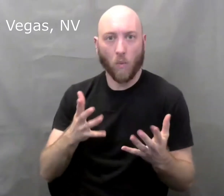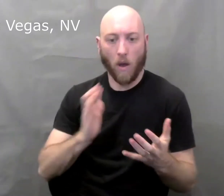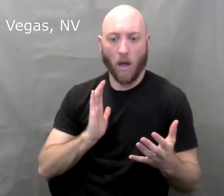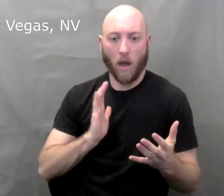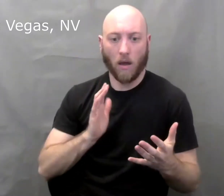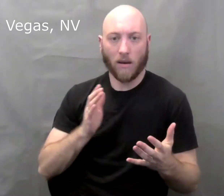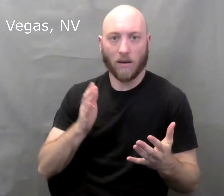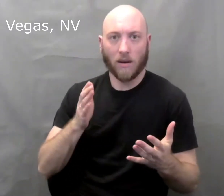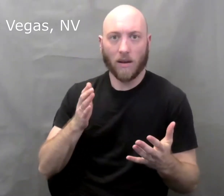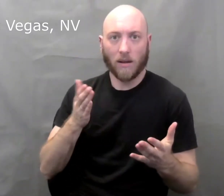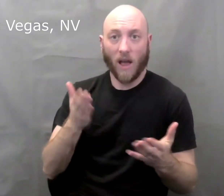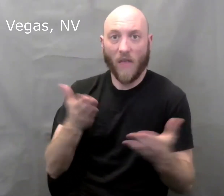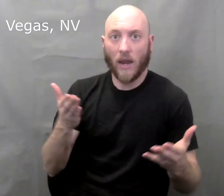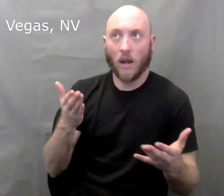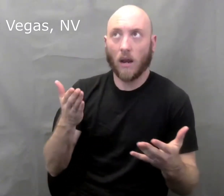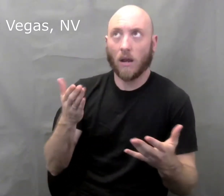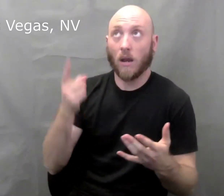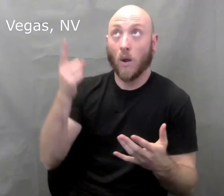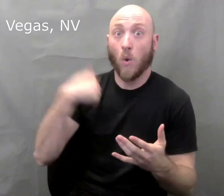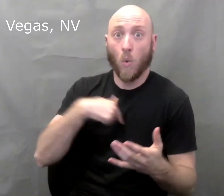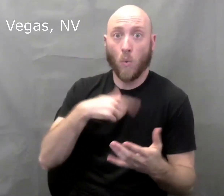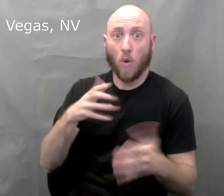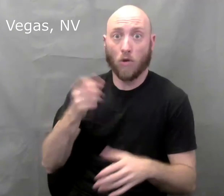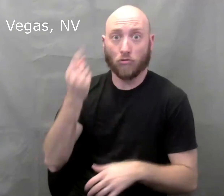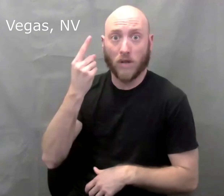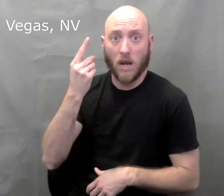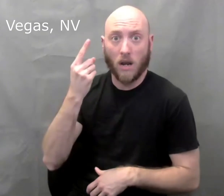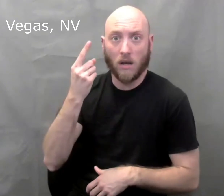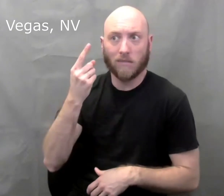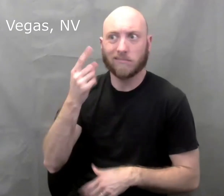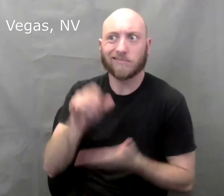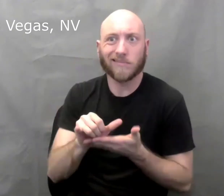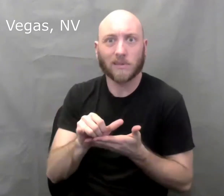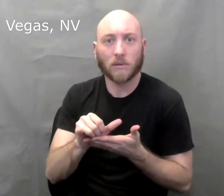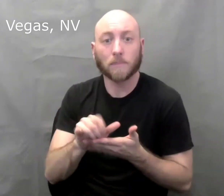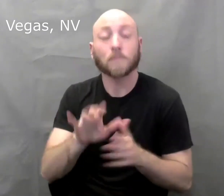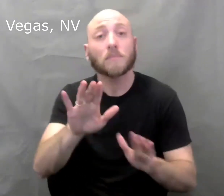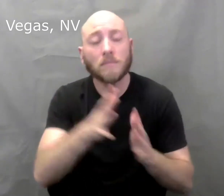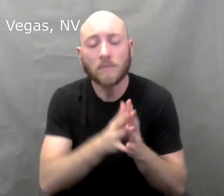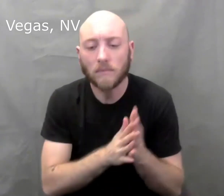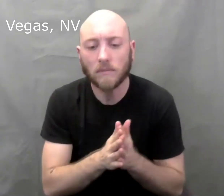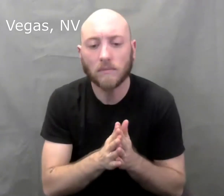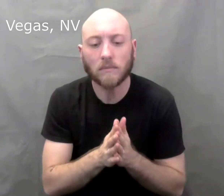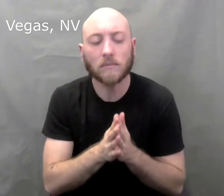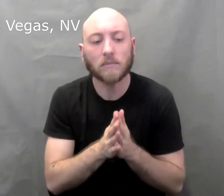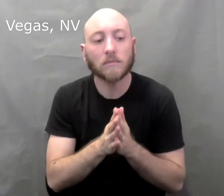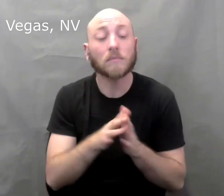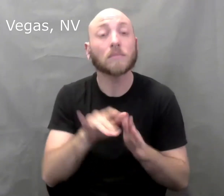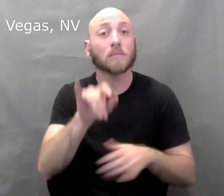to understand it's never going to happen. If we're successful in staying in sobriety because we have